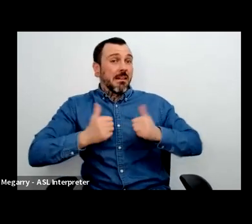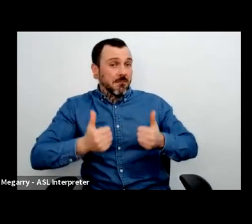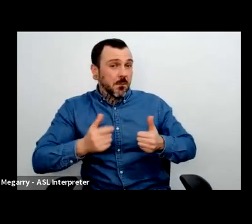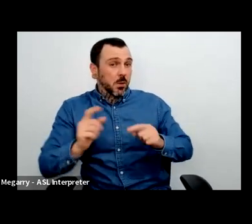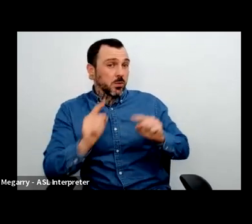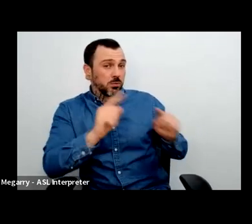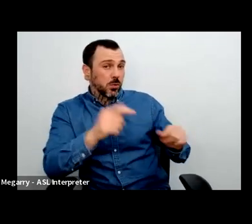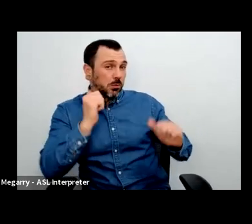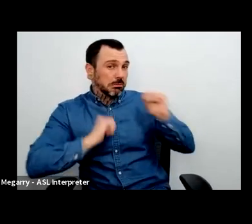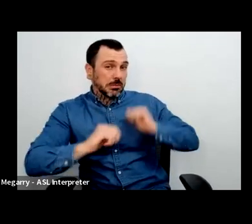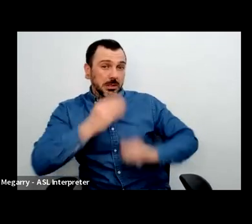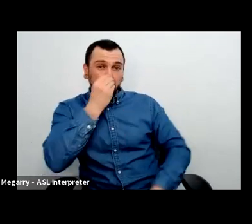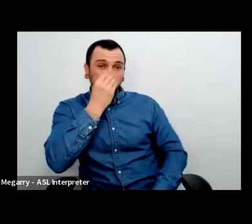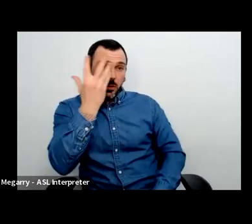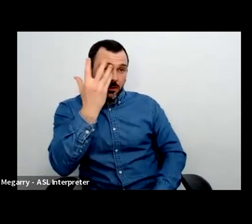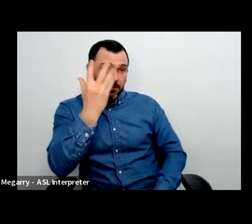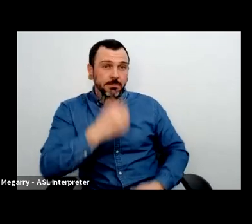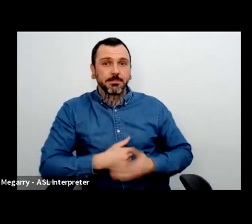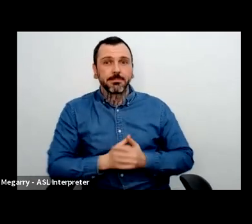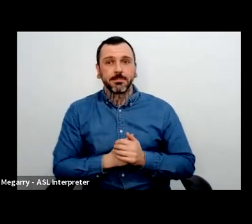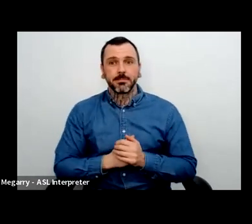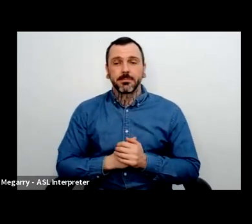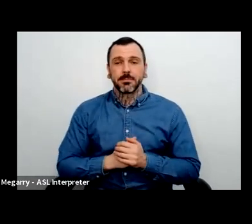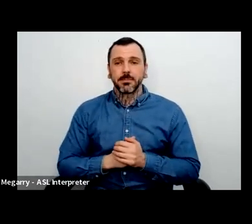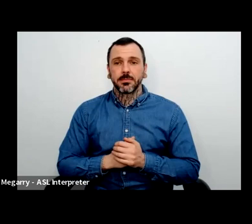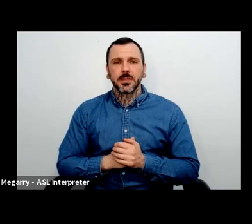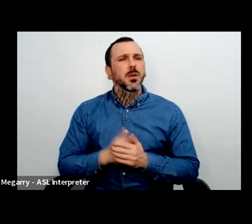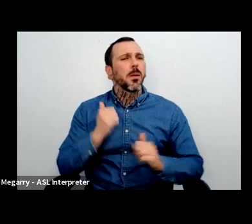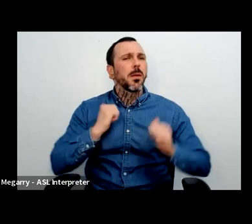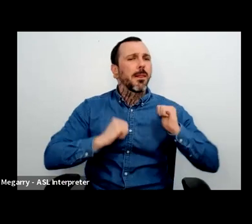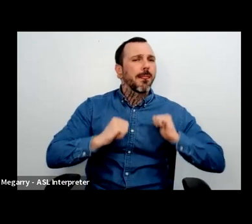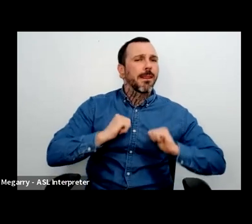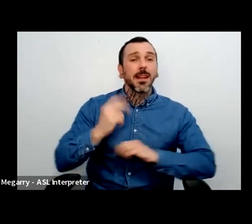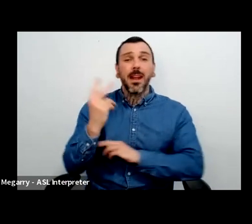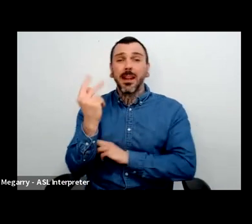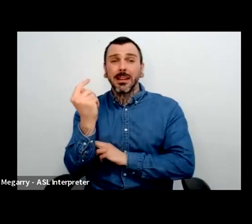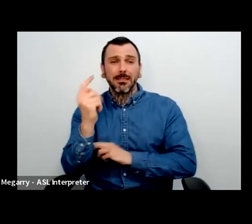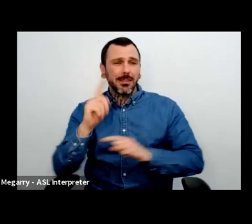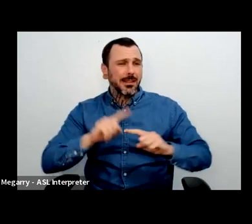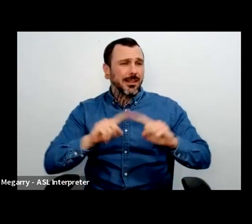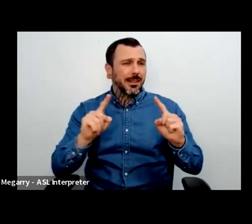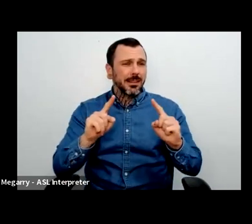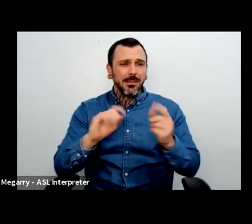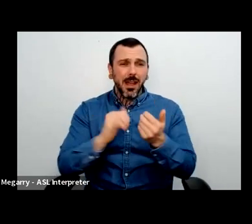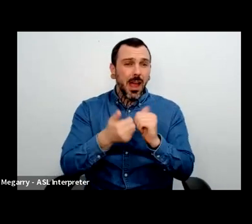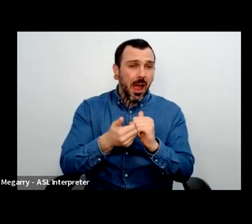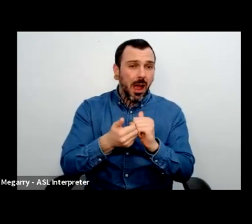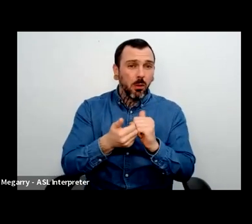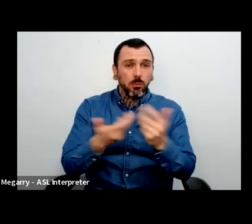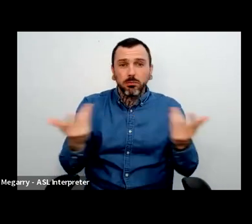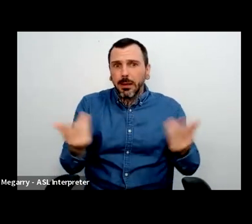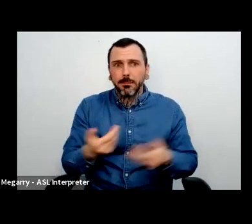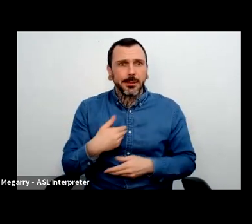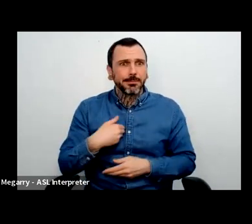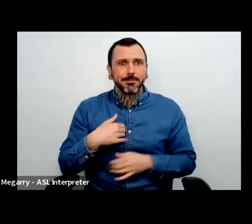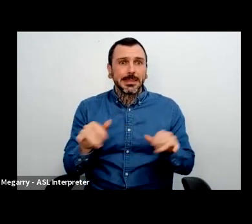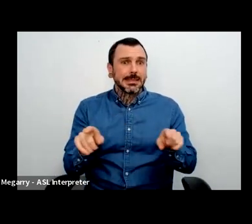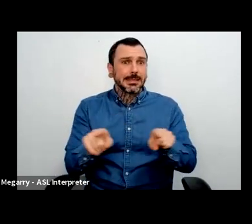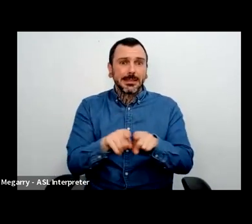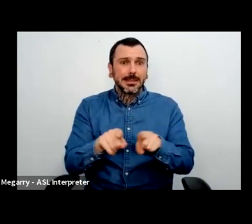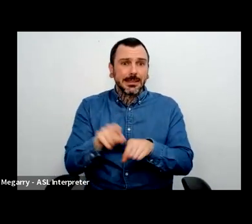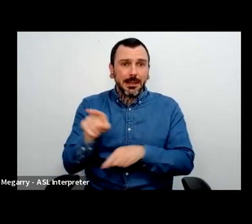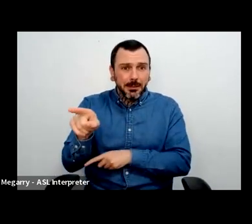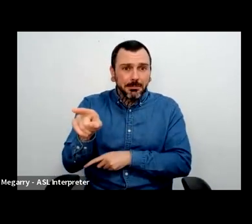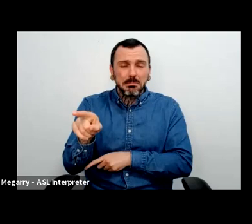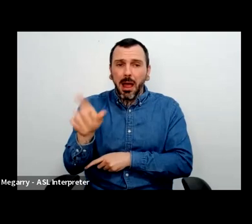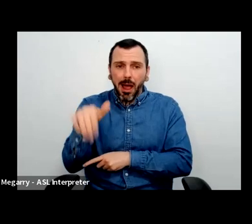It's not the storytelling part, right? There are plots, there are beginning, middles, and ends, there are characters. It's the liveness,